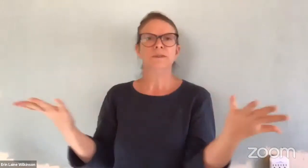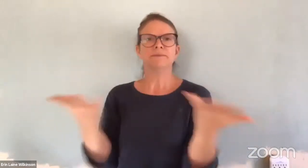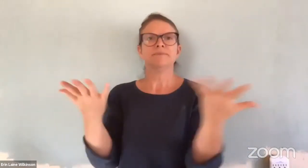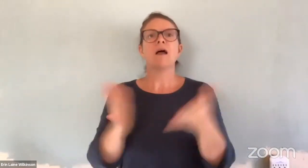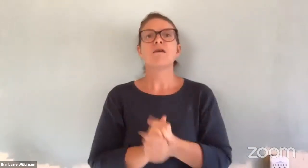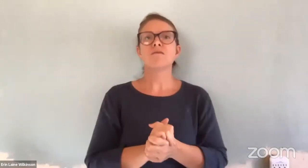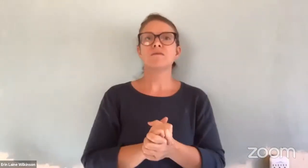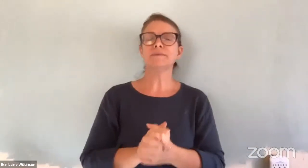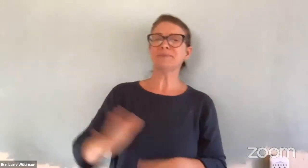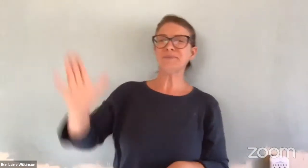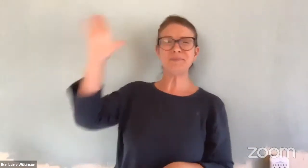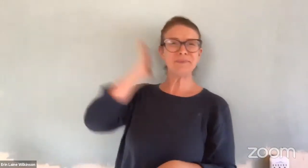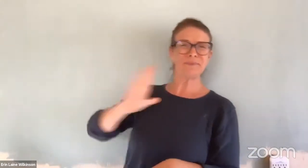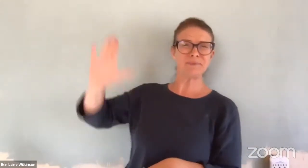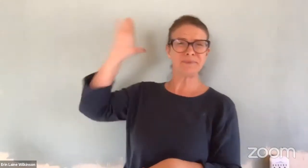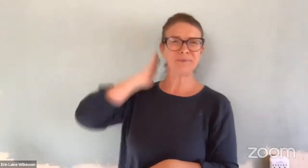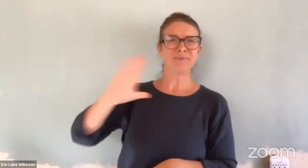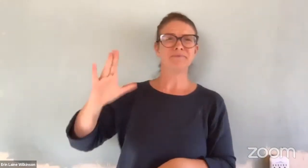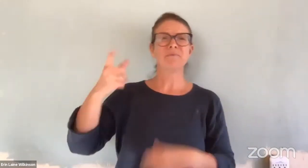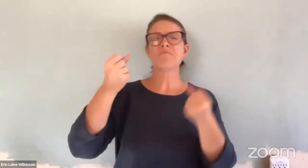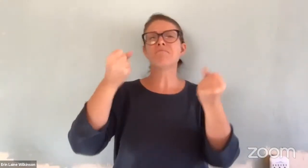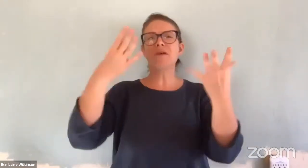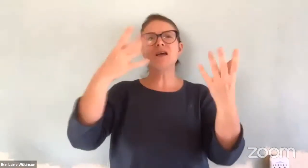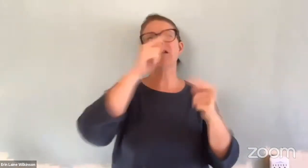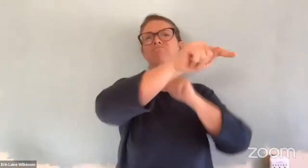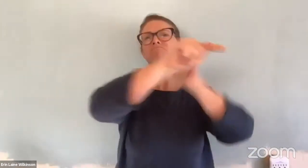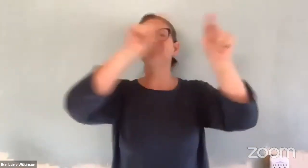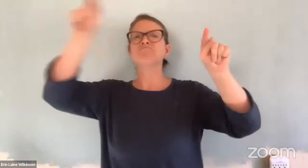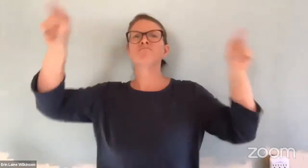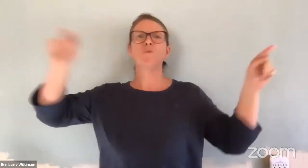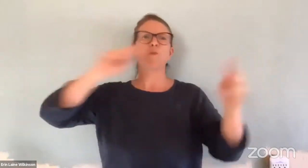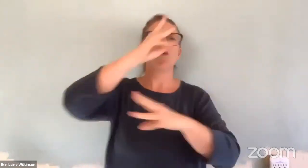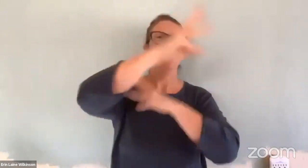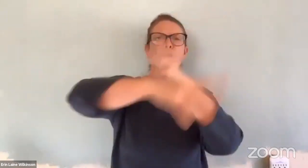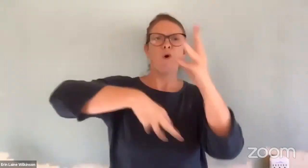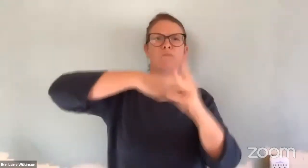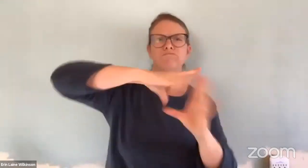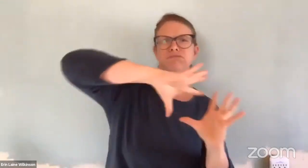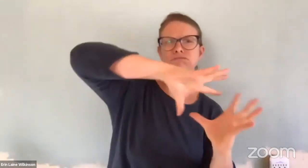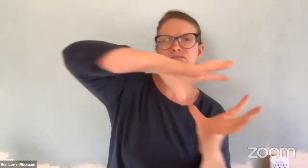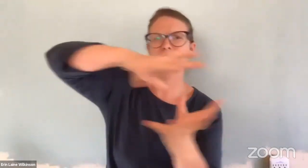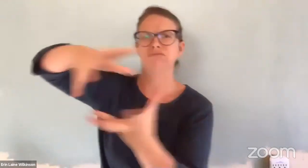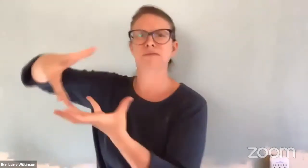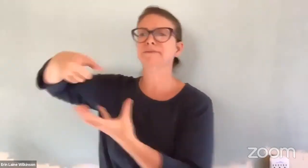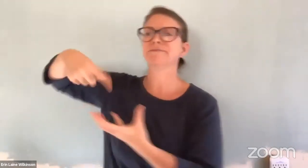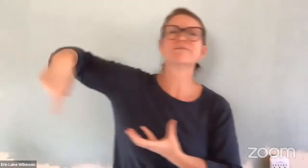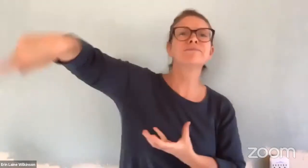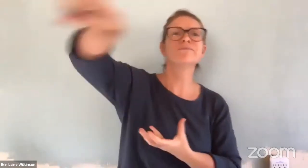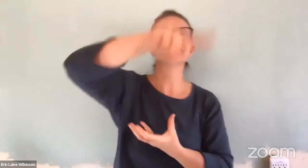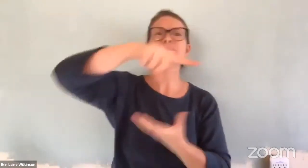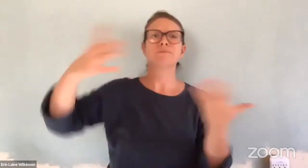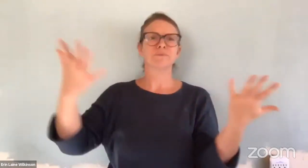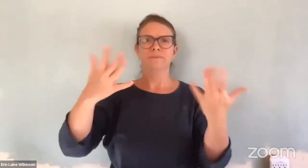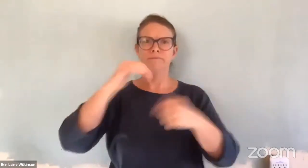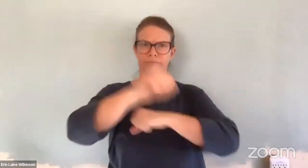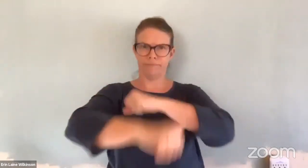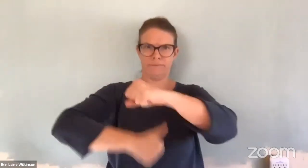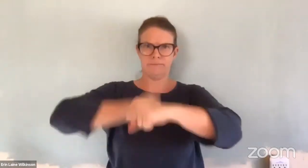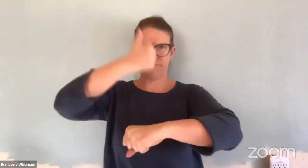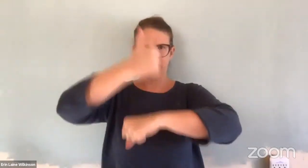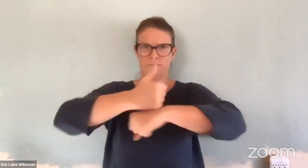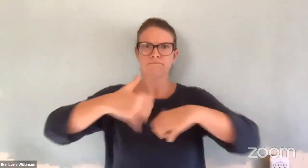Documentation has happened, you know, you've read lots of studies, and so you may realize that in the past, if we were